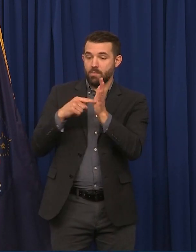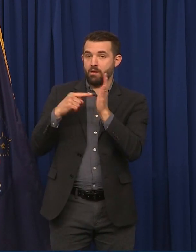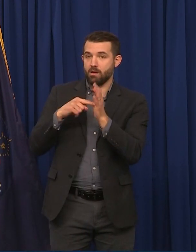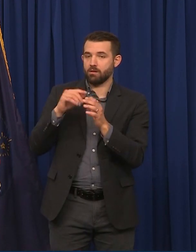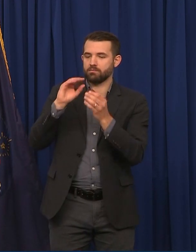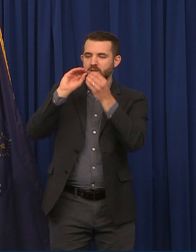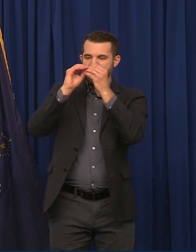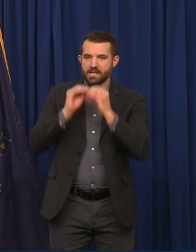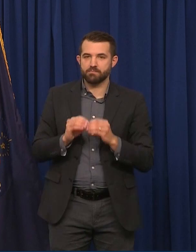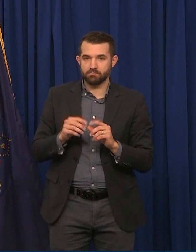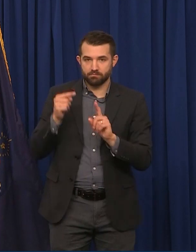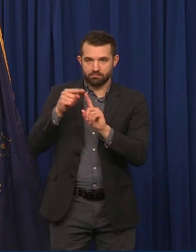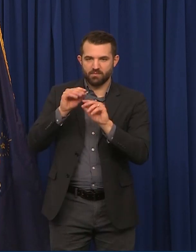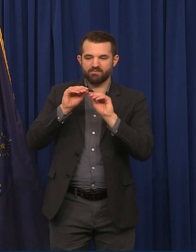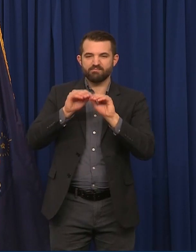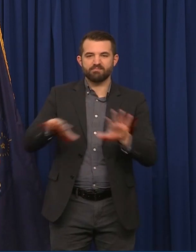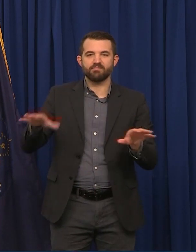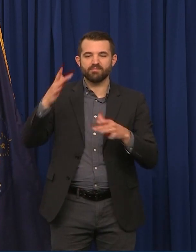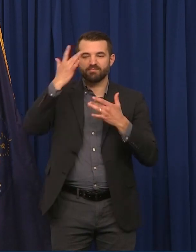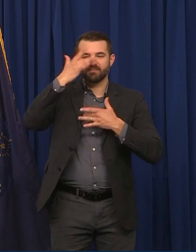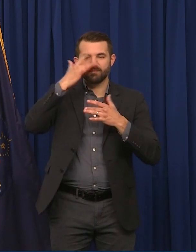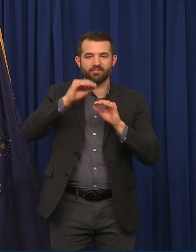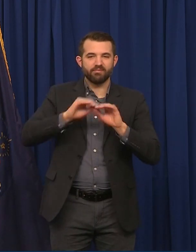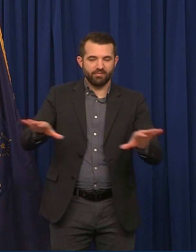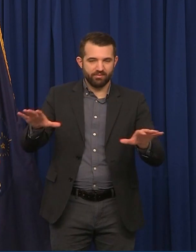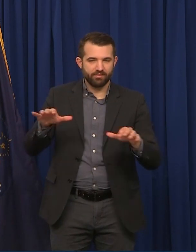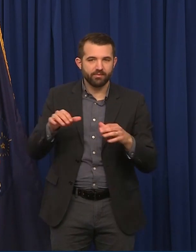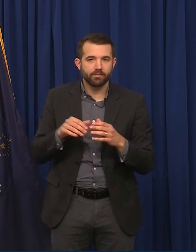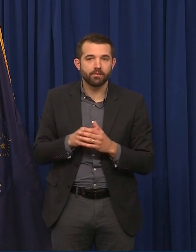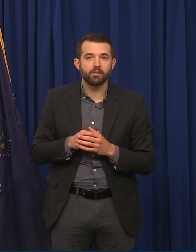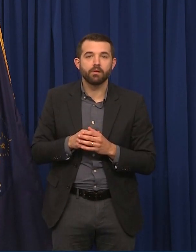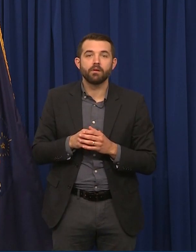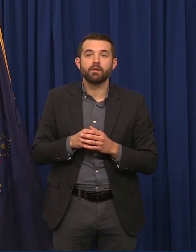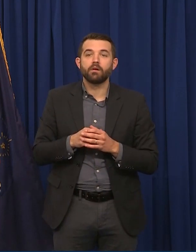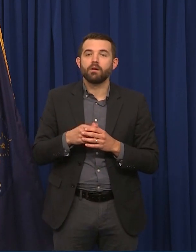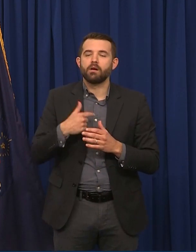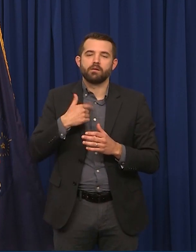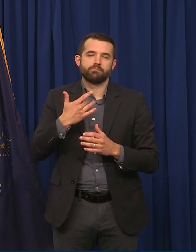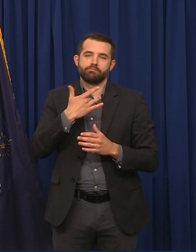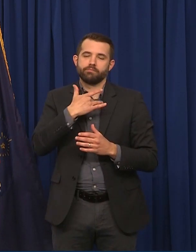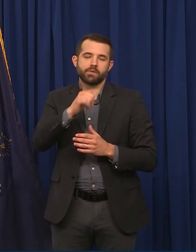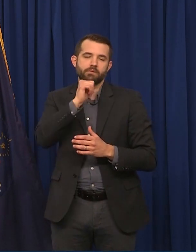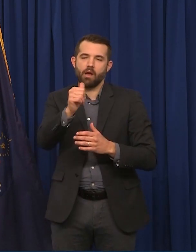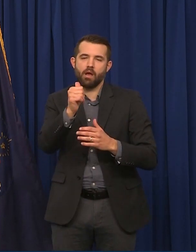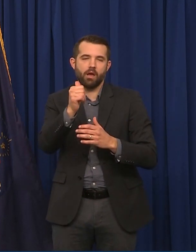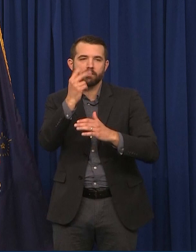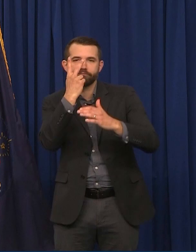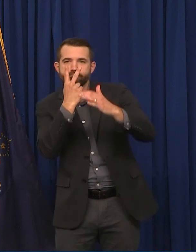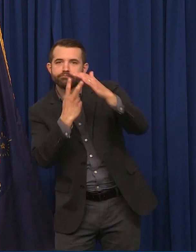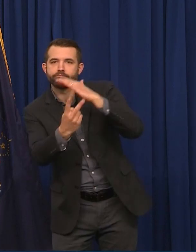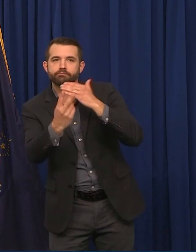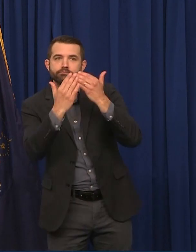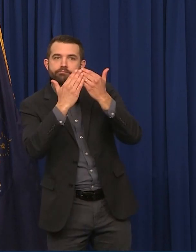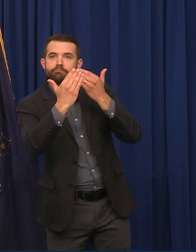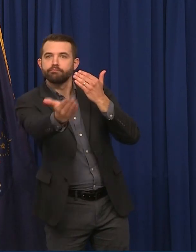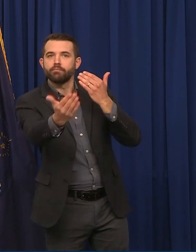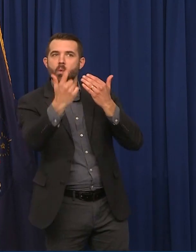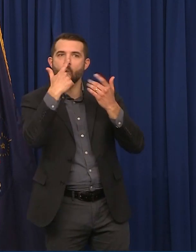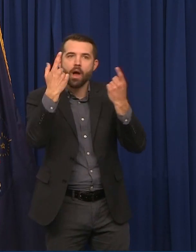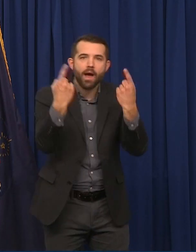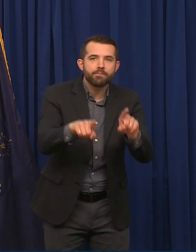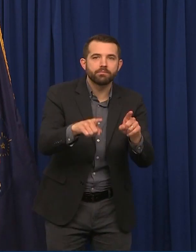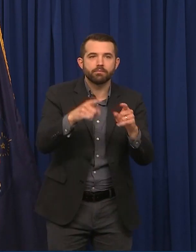diseases is not so much to try to come up or speculate about what might happen, but it's to try to help